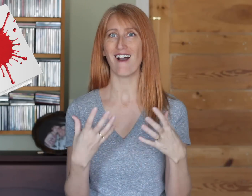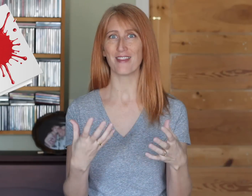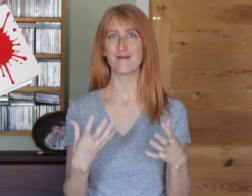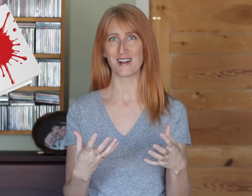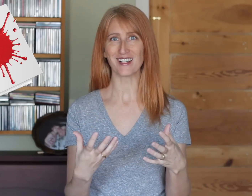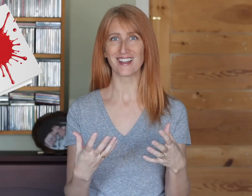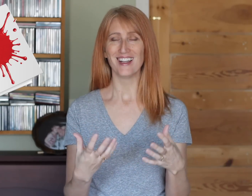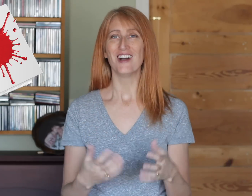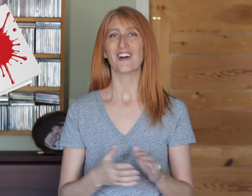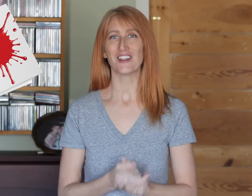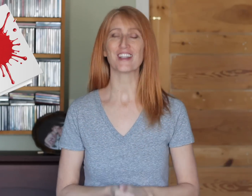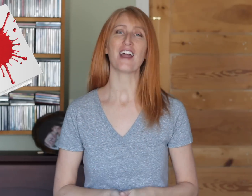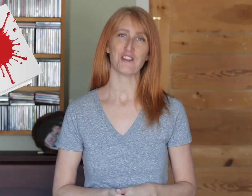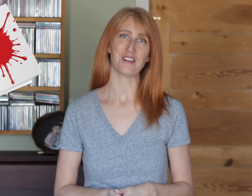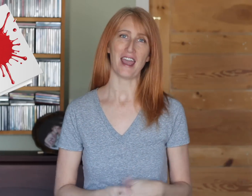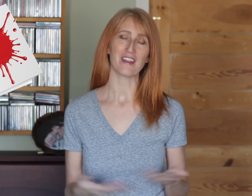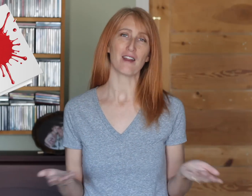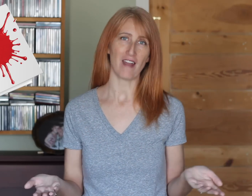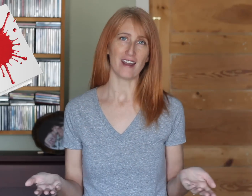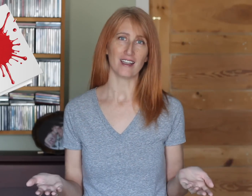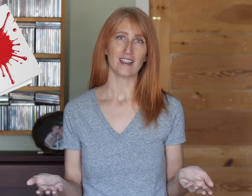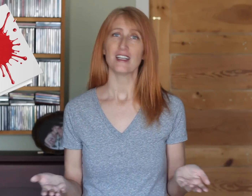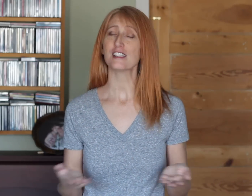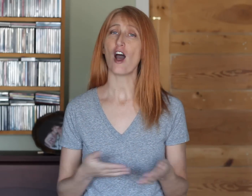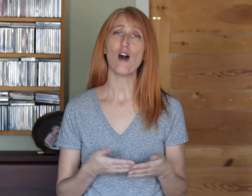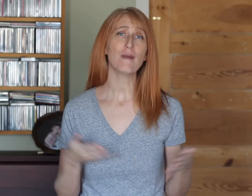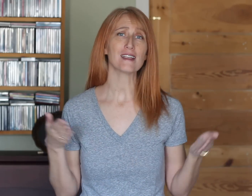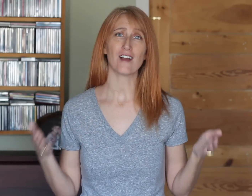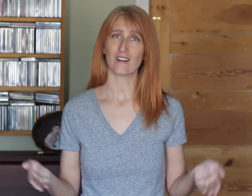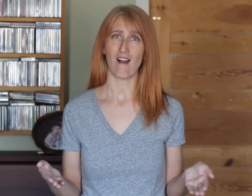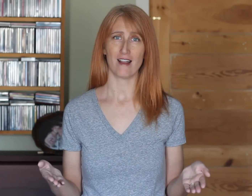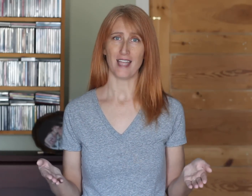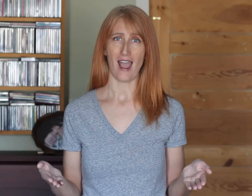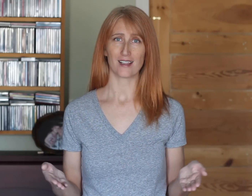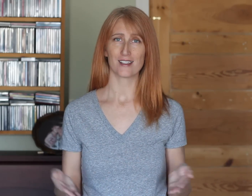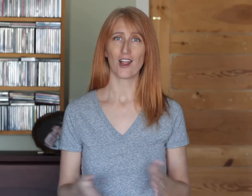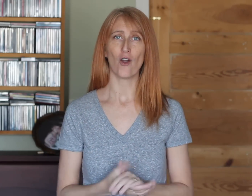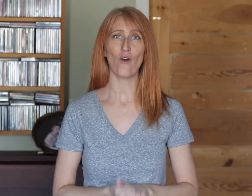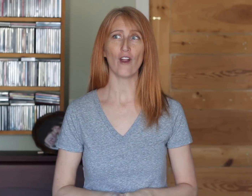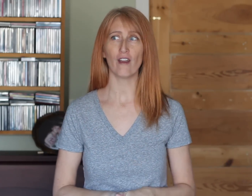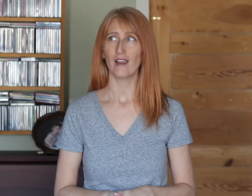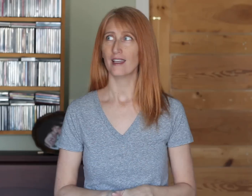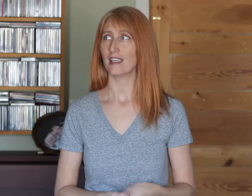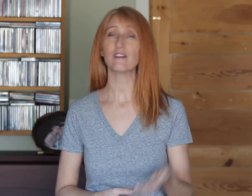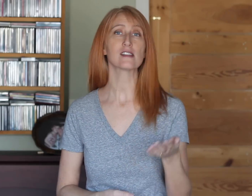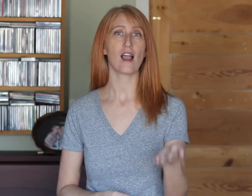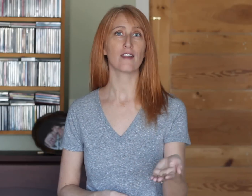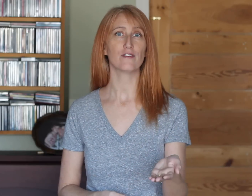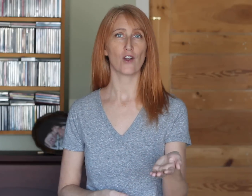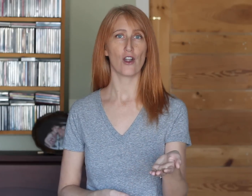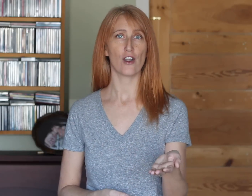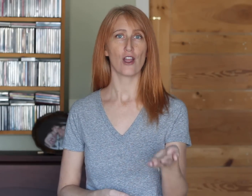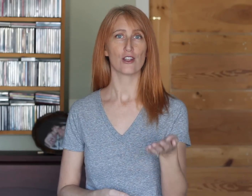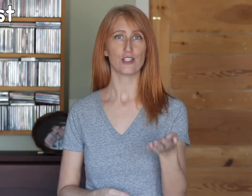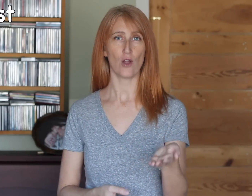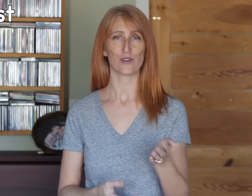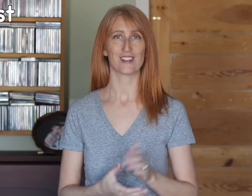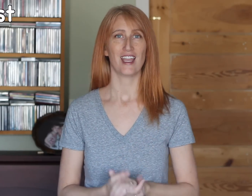on the book, or are you going to understand that I read it? It's all based on context. Or even the sign for toast.